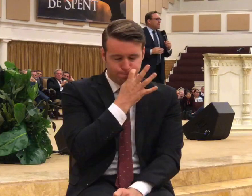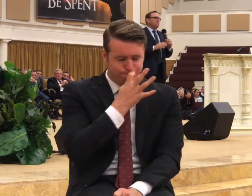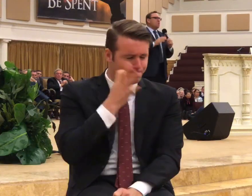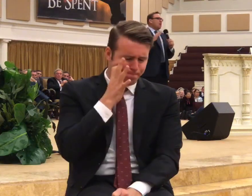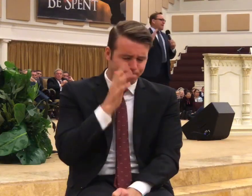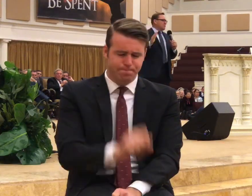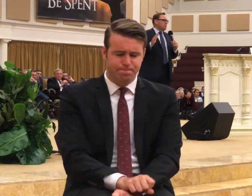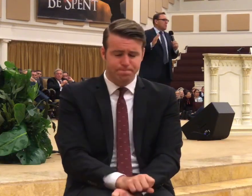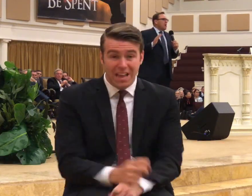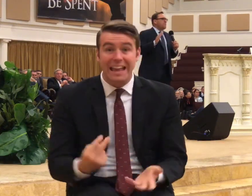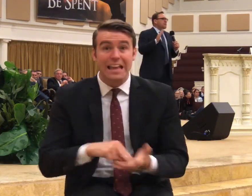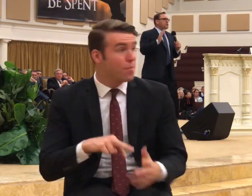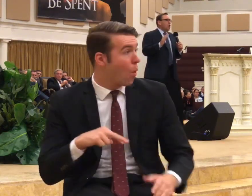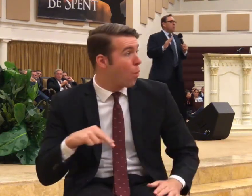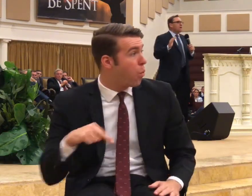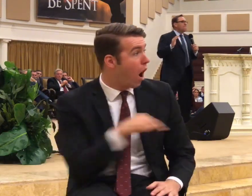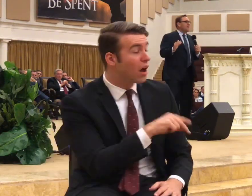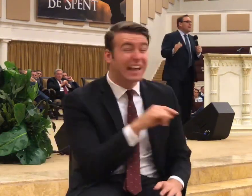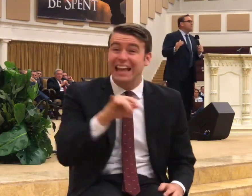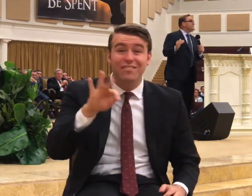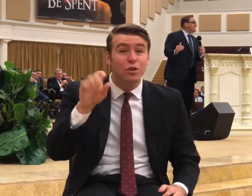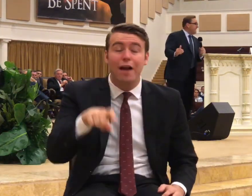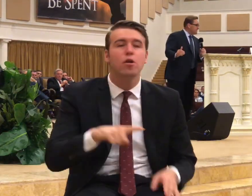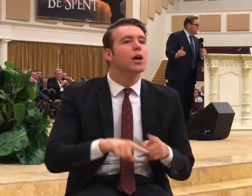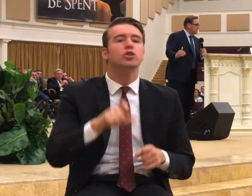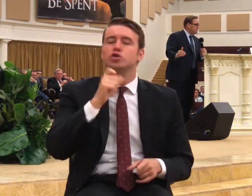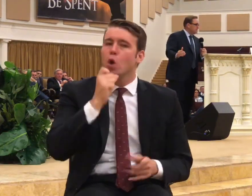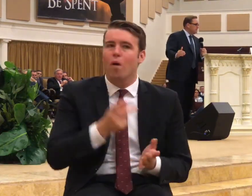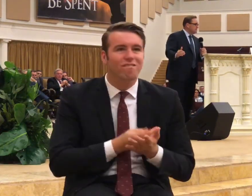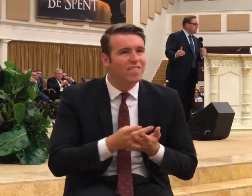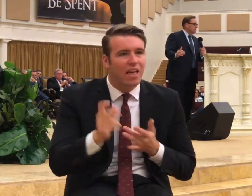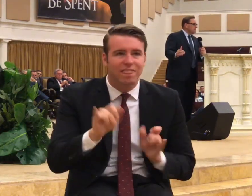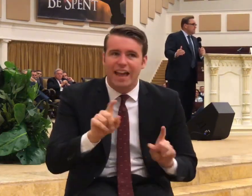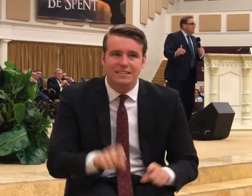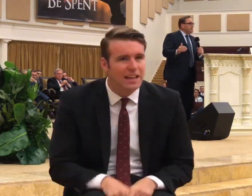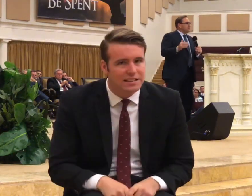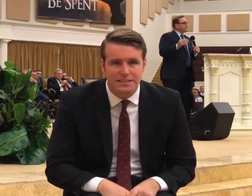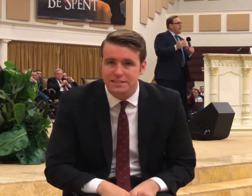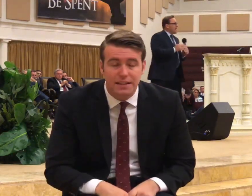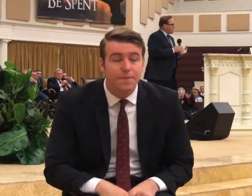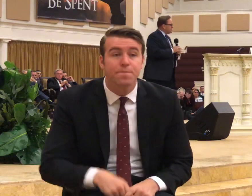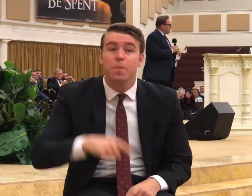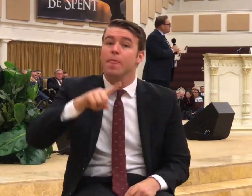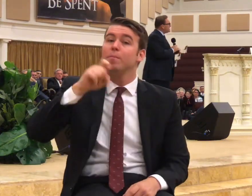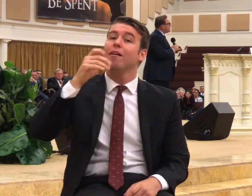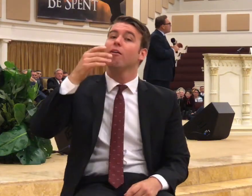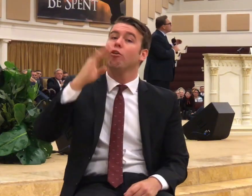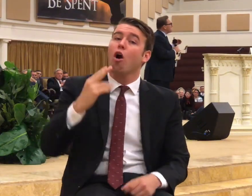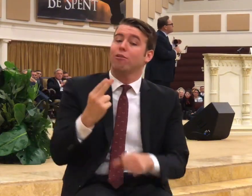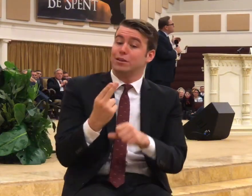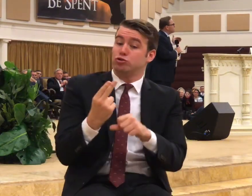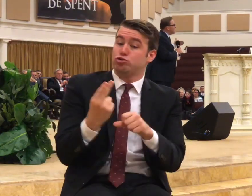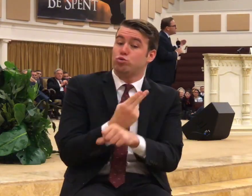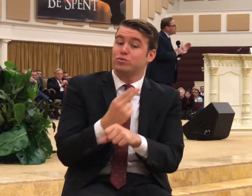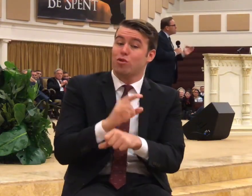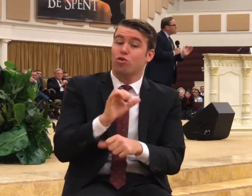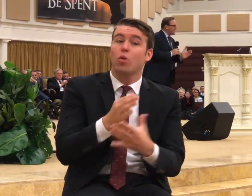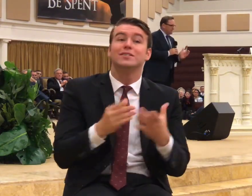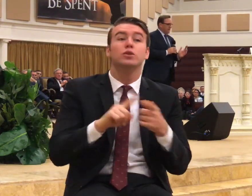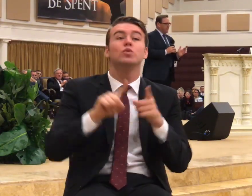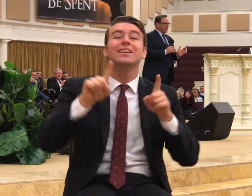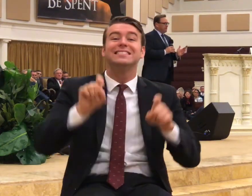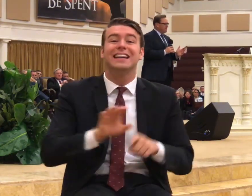have to. Get up, walk out of the room. But don't fail the test. Because God is using those things to test